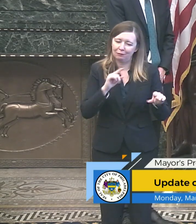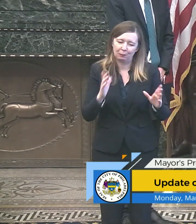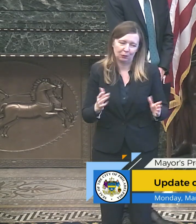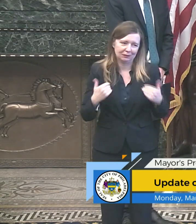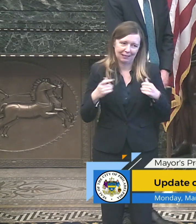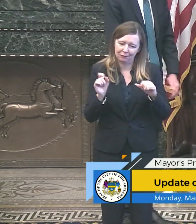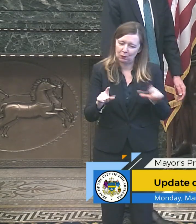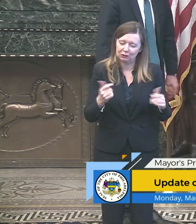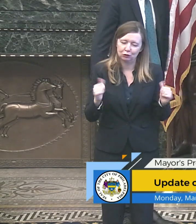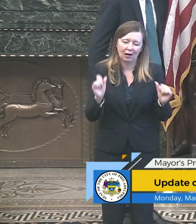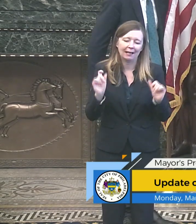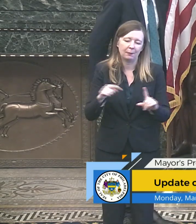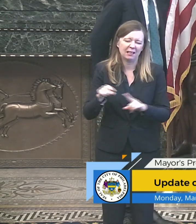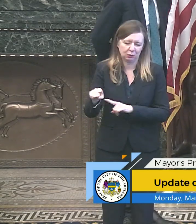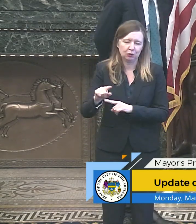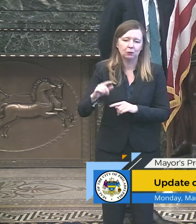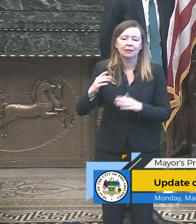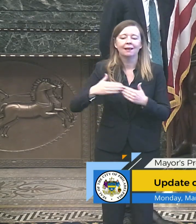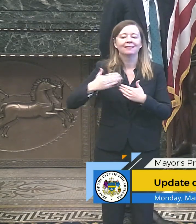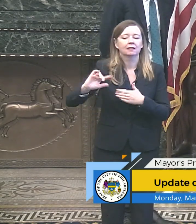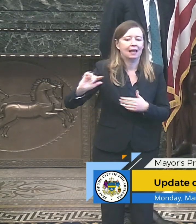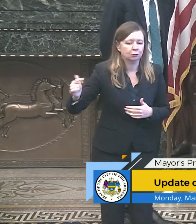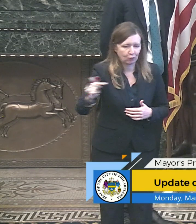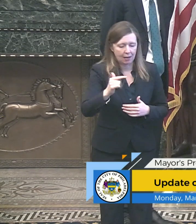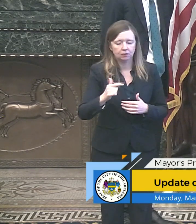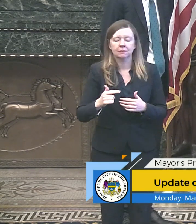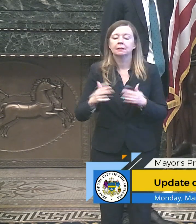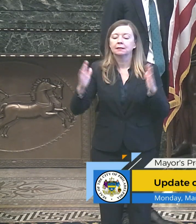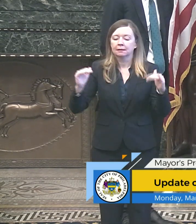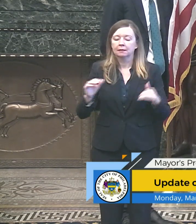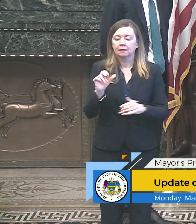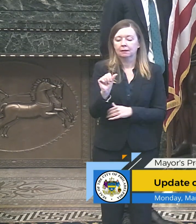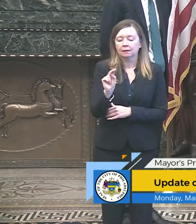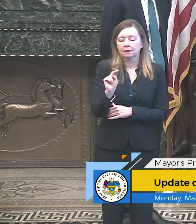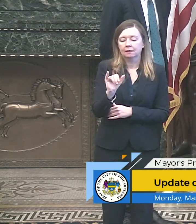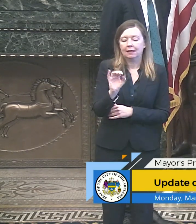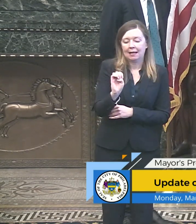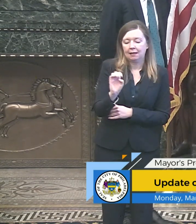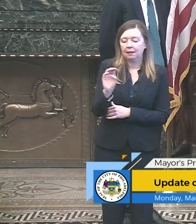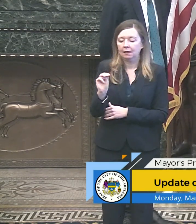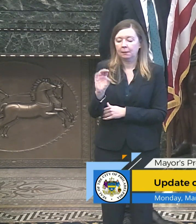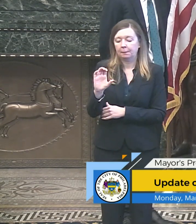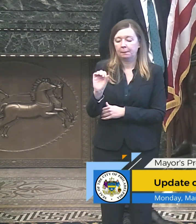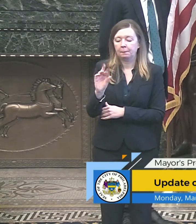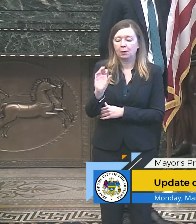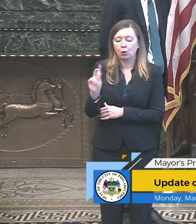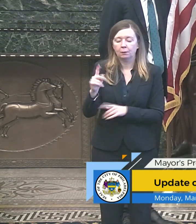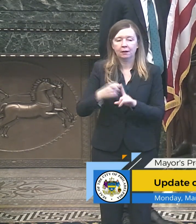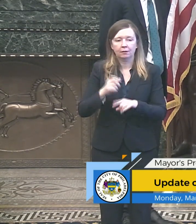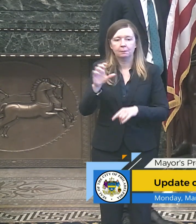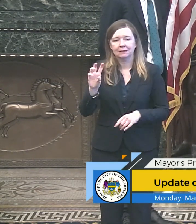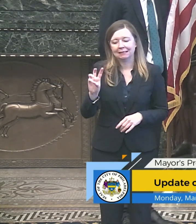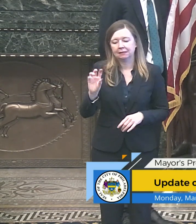with questions. We'll try to get back to you in the next round. Next up is Annie McCormick of 6ABC.